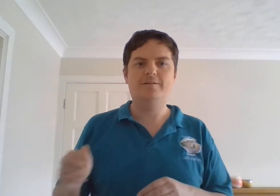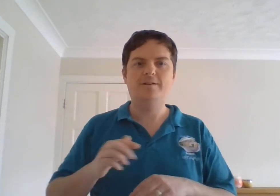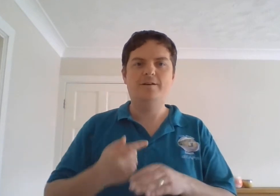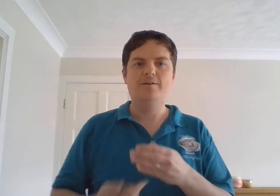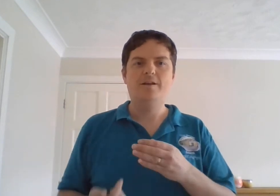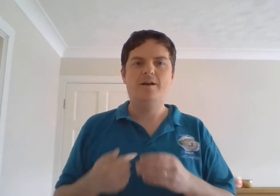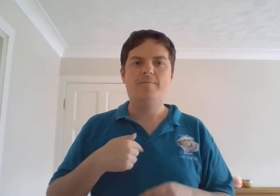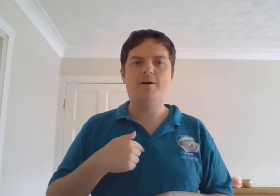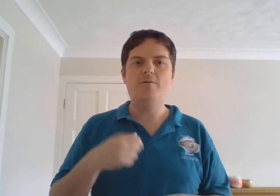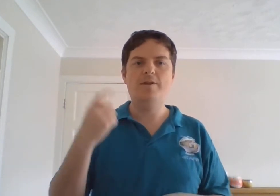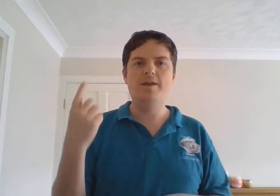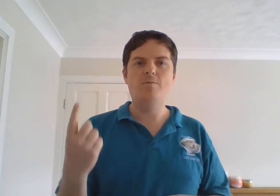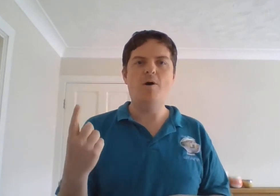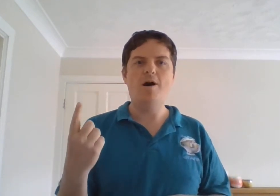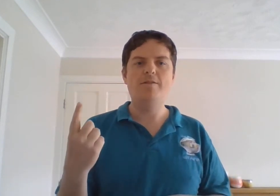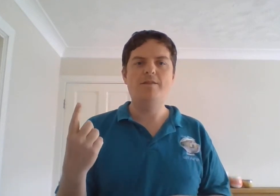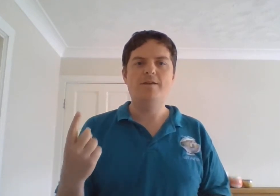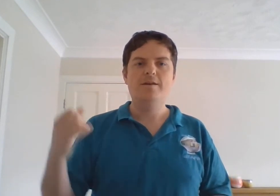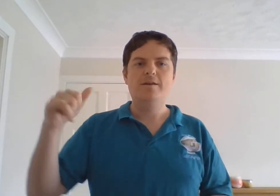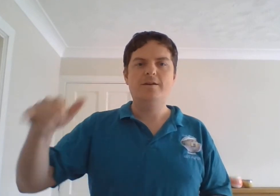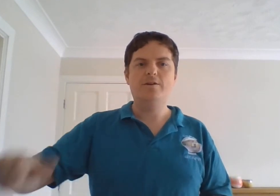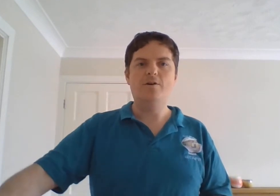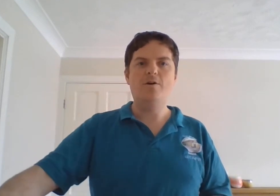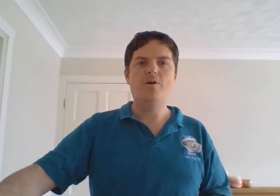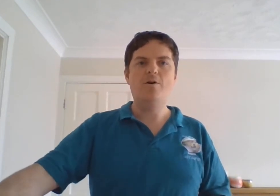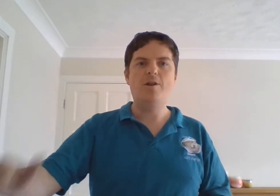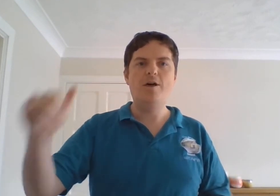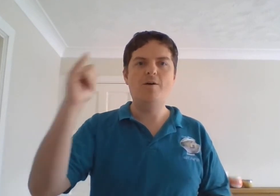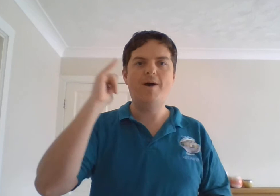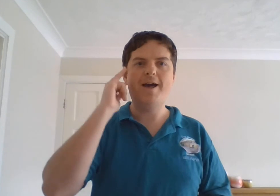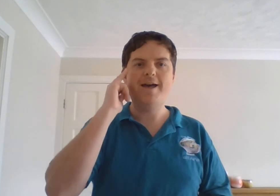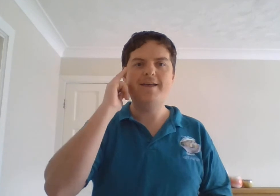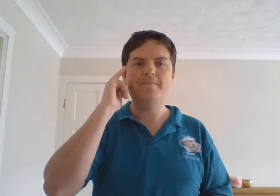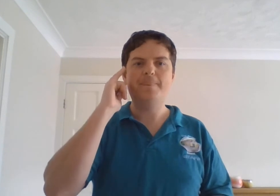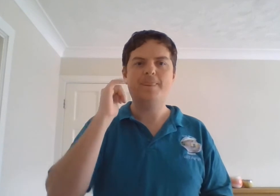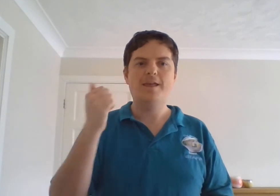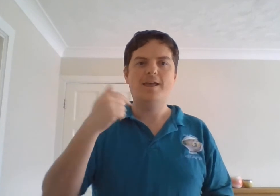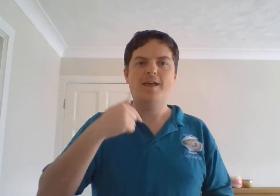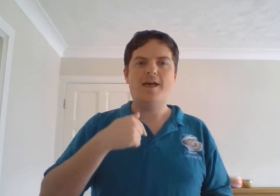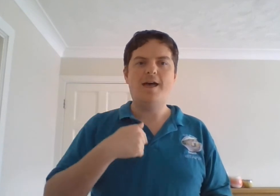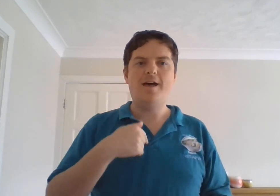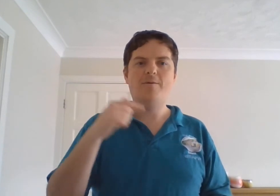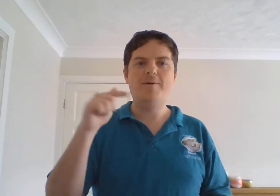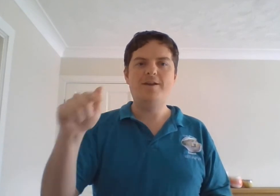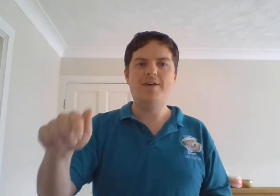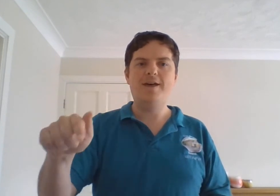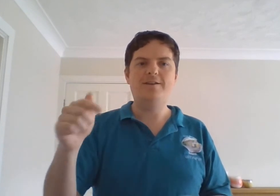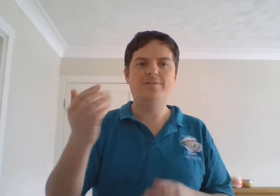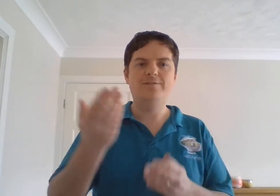not alone. I'm only one call away. I'll be there to